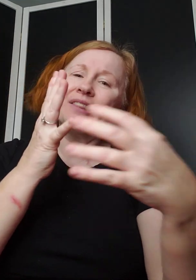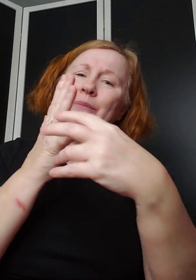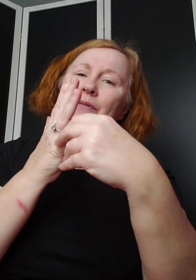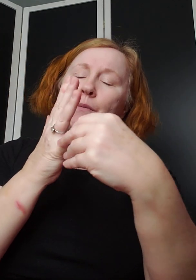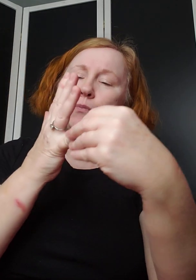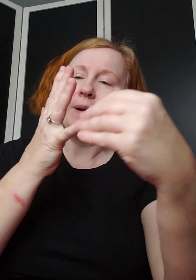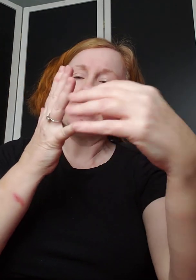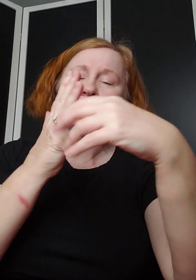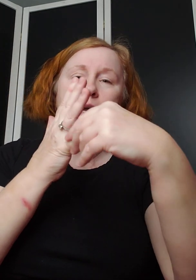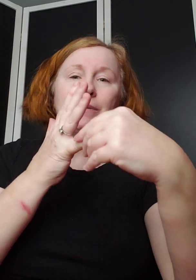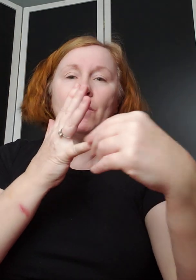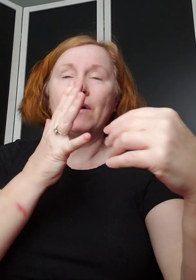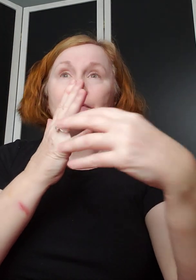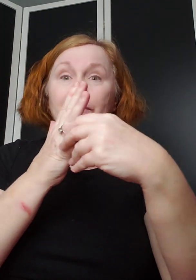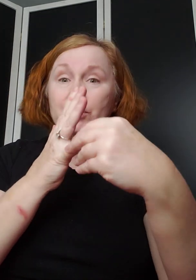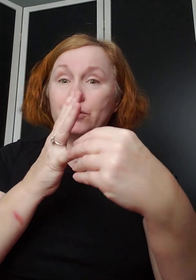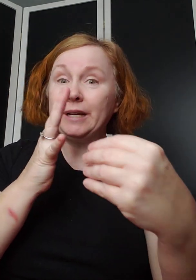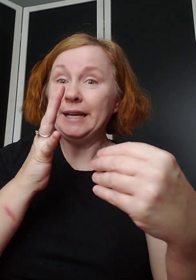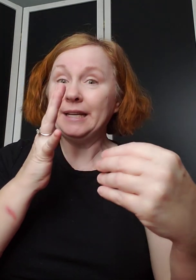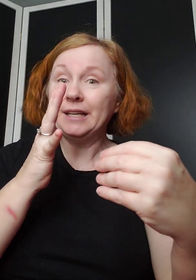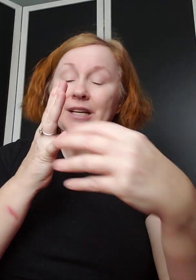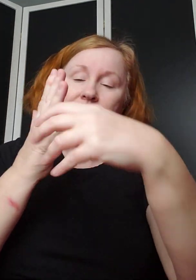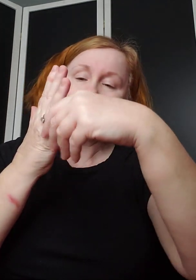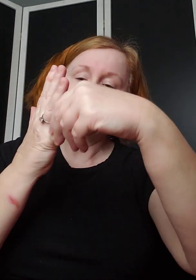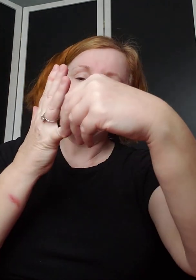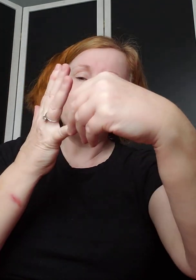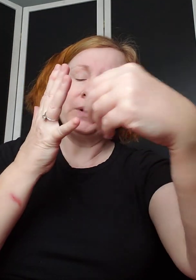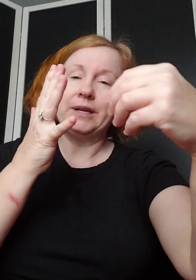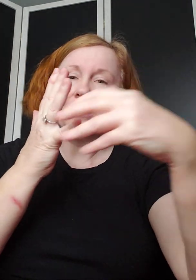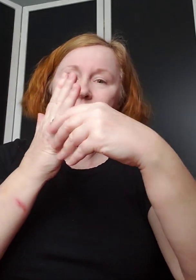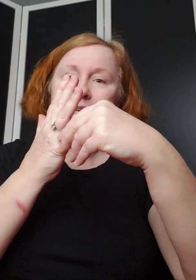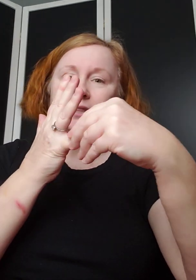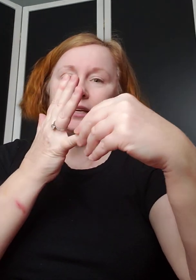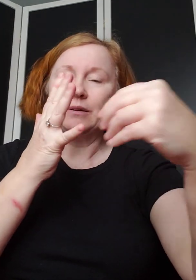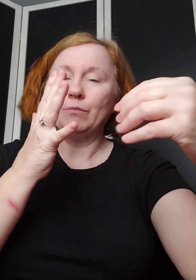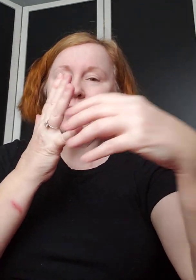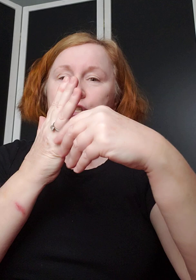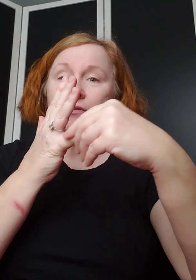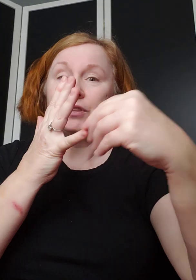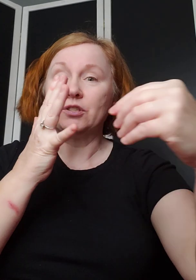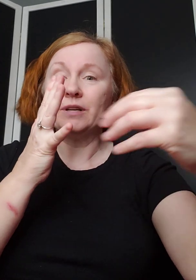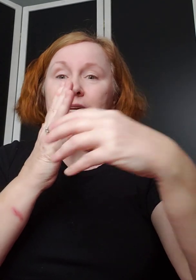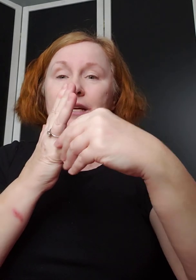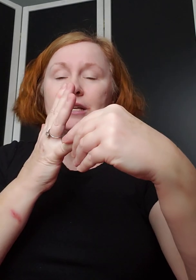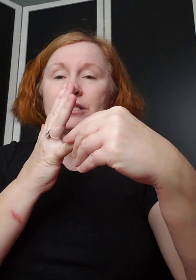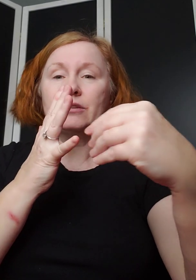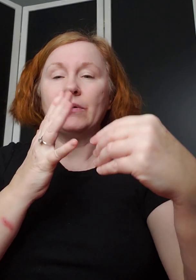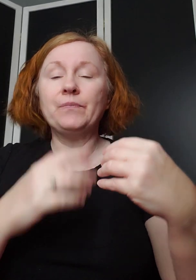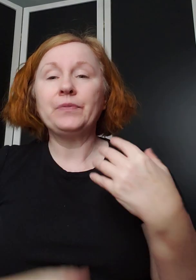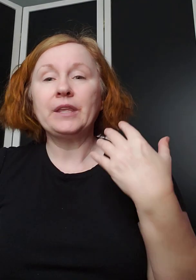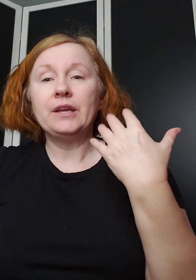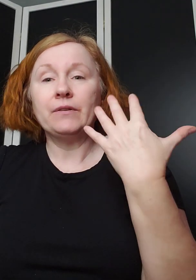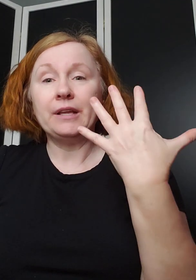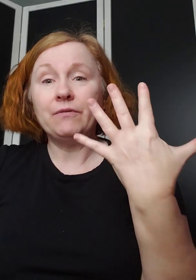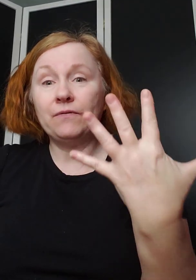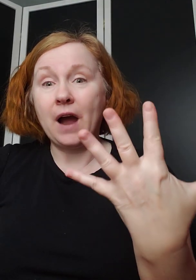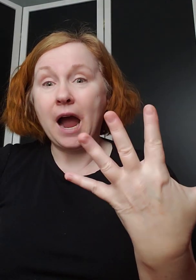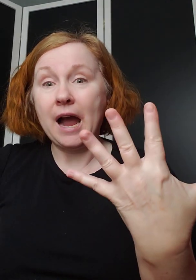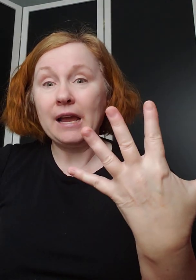limb of a branch coming off of a tree. So we can take the branch off the tree. So ready?